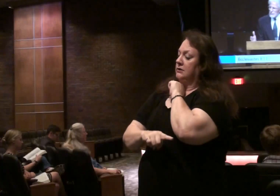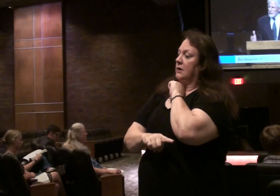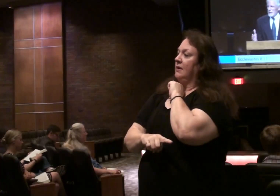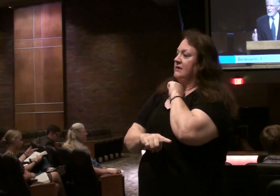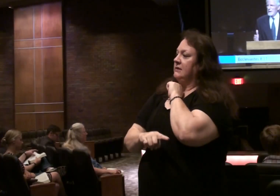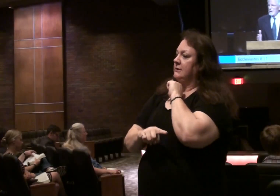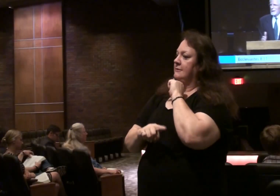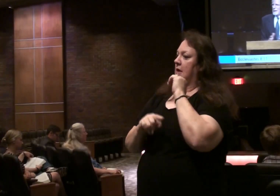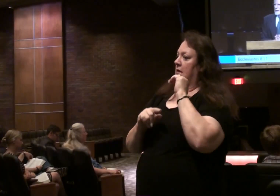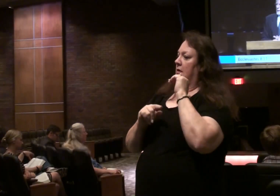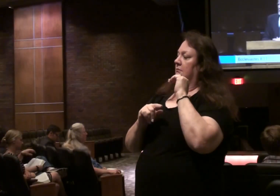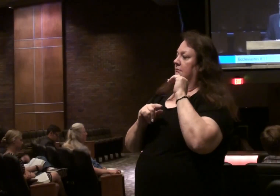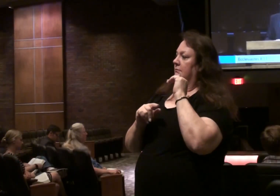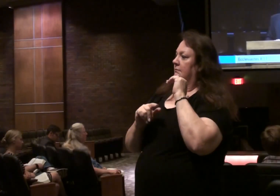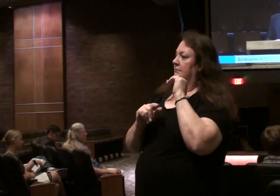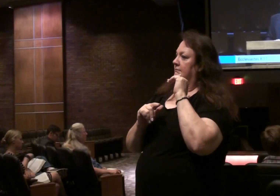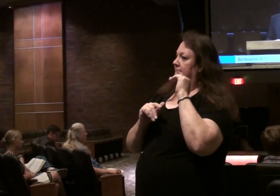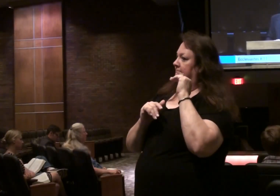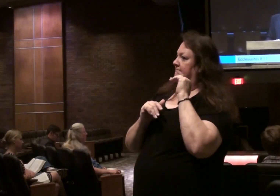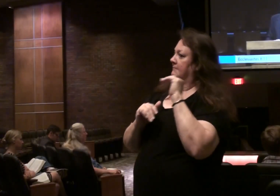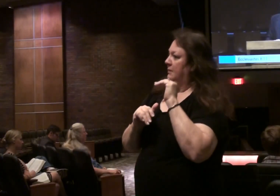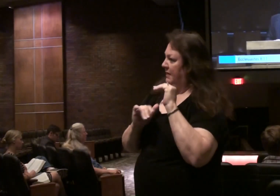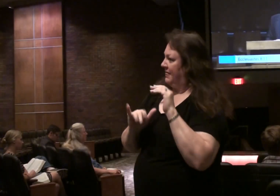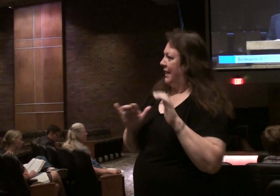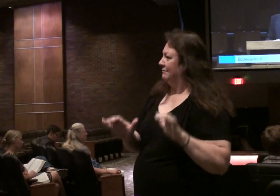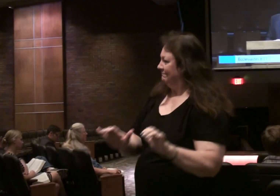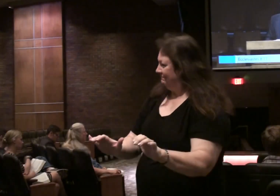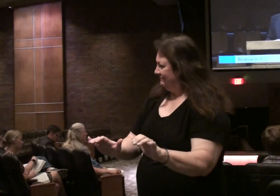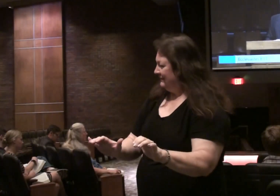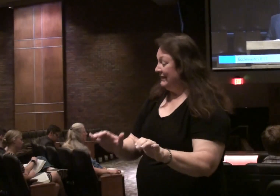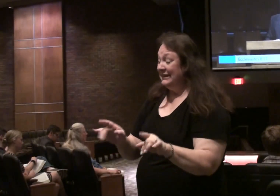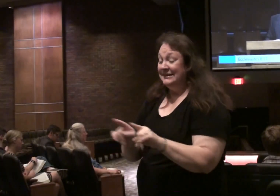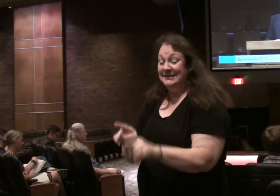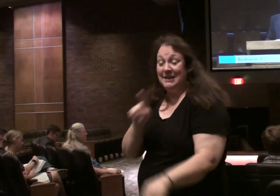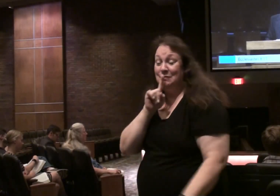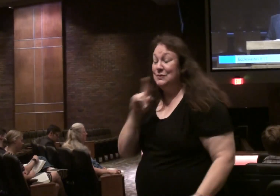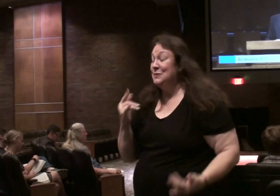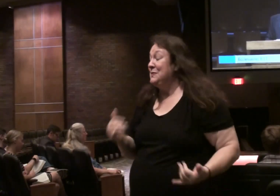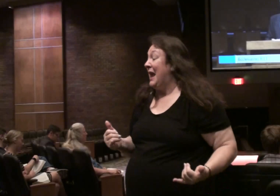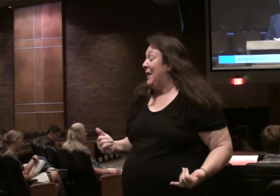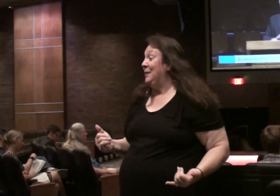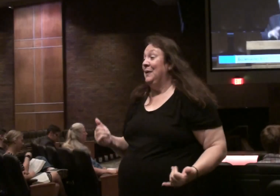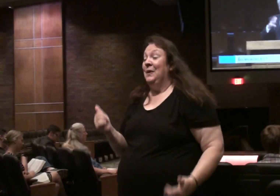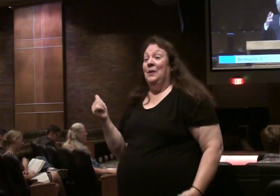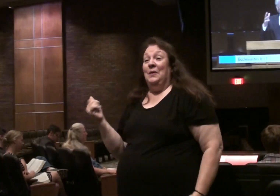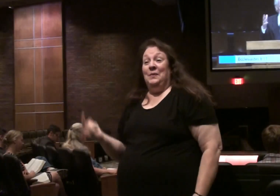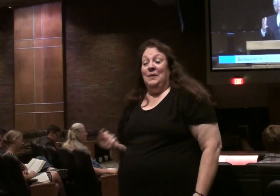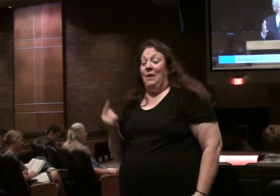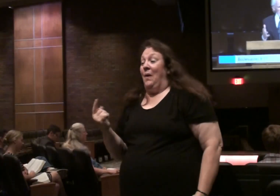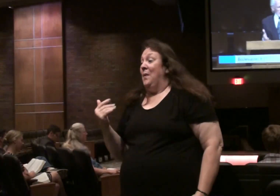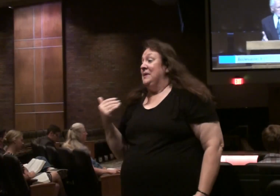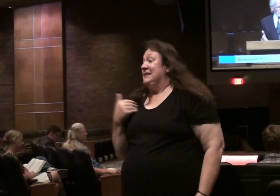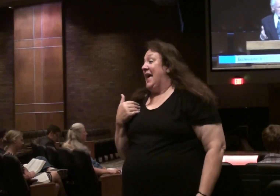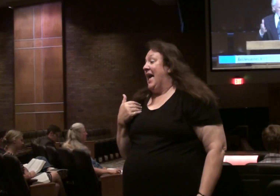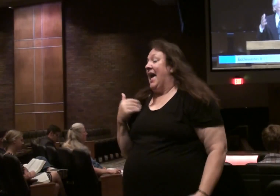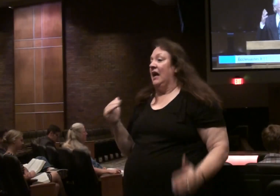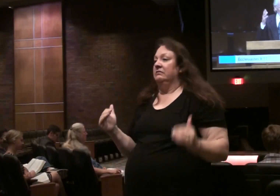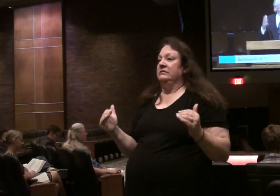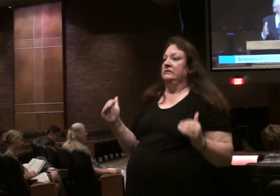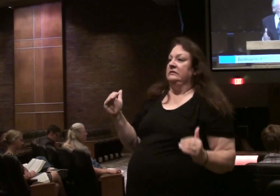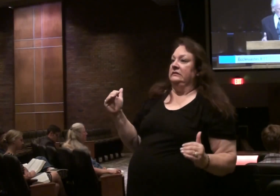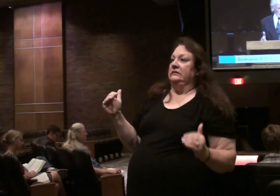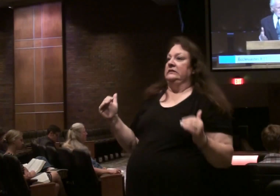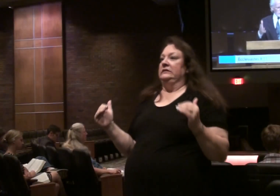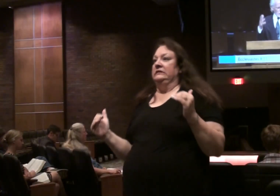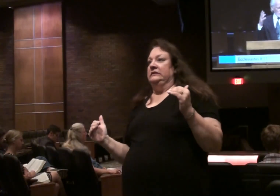consequences limited things. And that's true throughout society. It's always been the way. We've always had the imbalance in